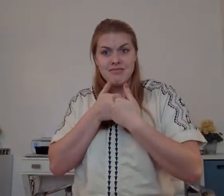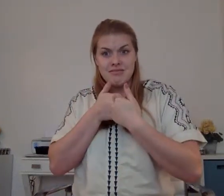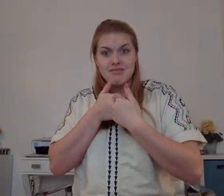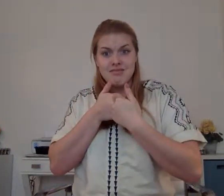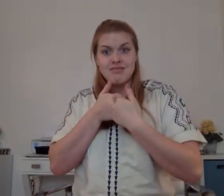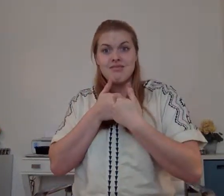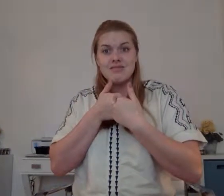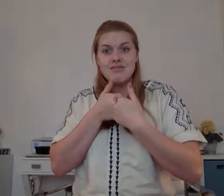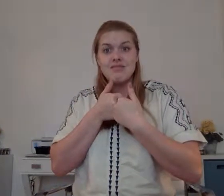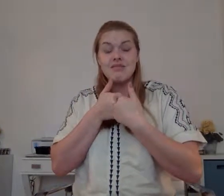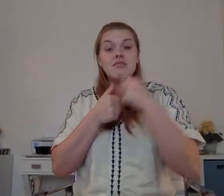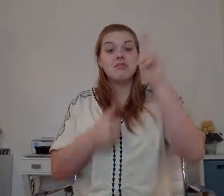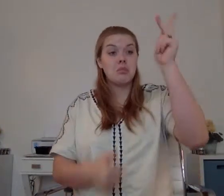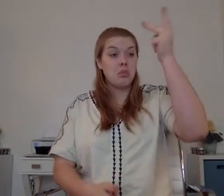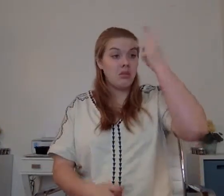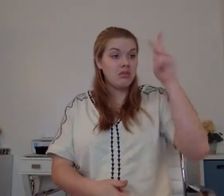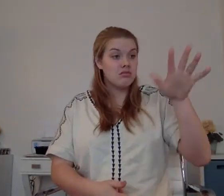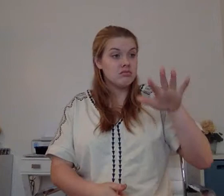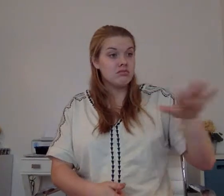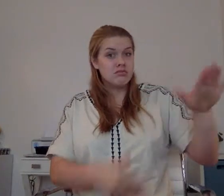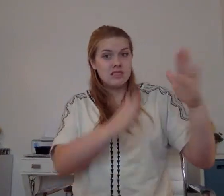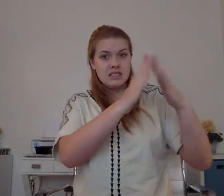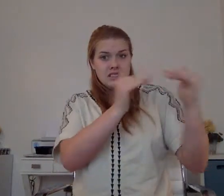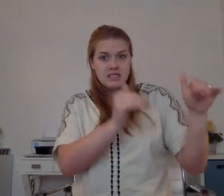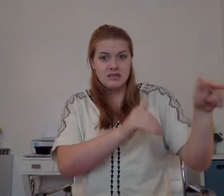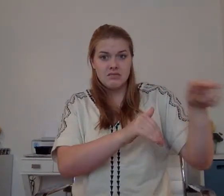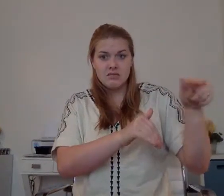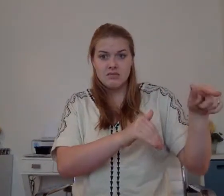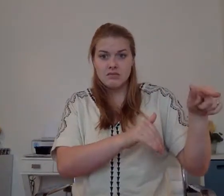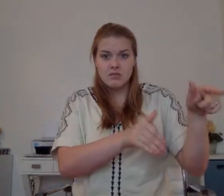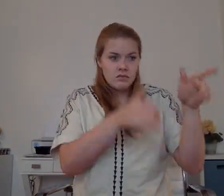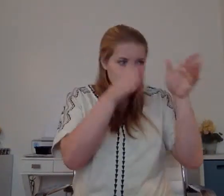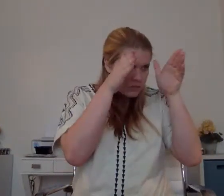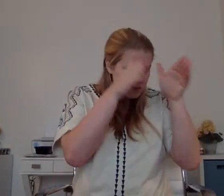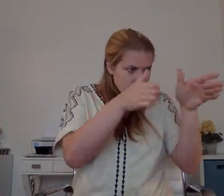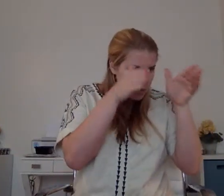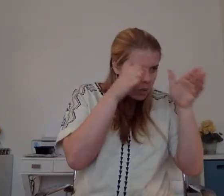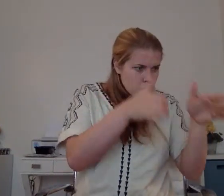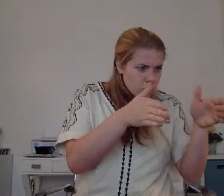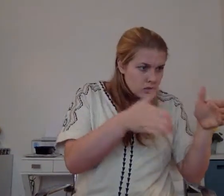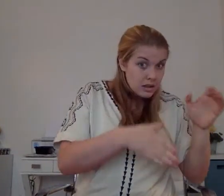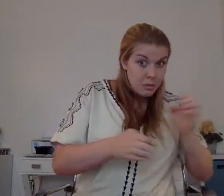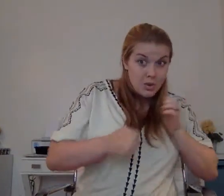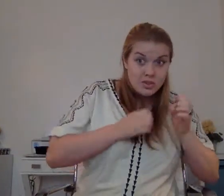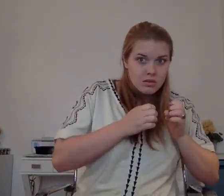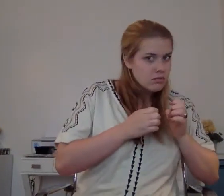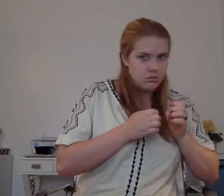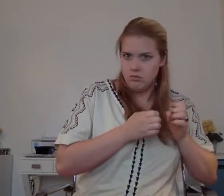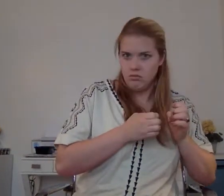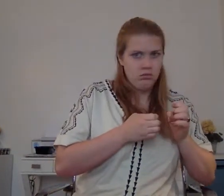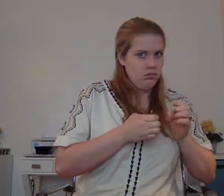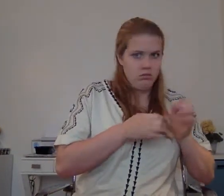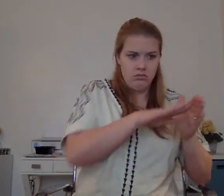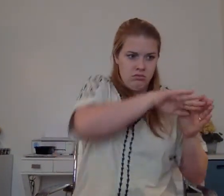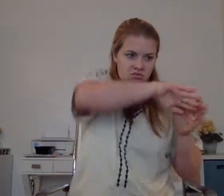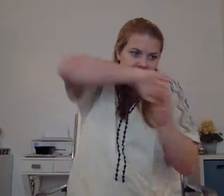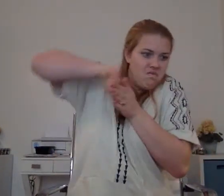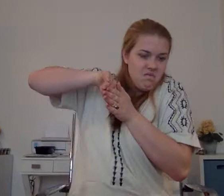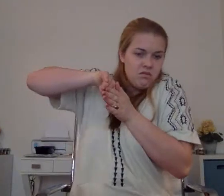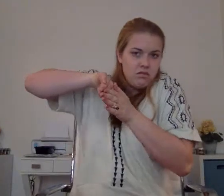our political systems are replete with emotions. And country after country, we have seen